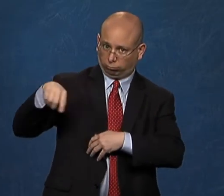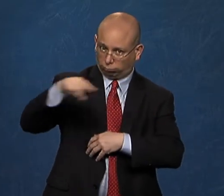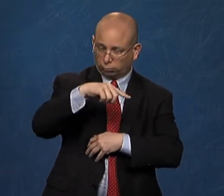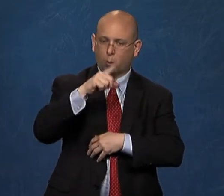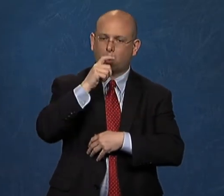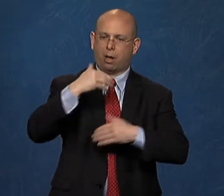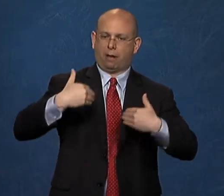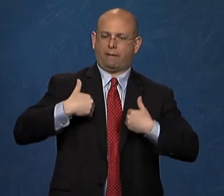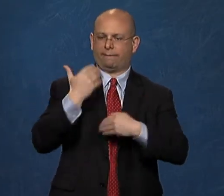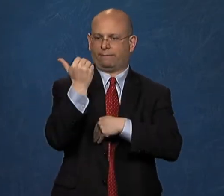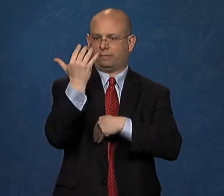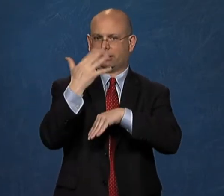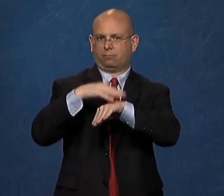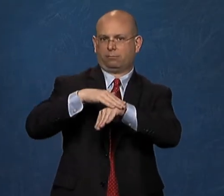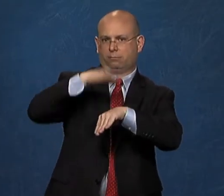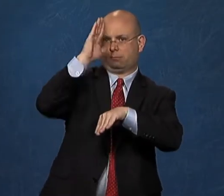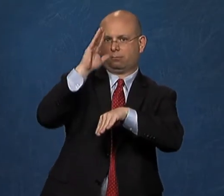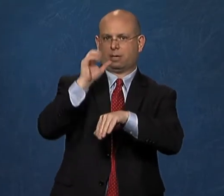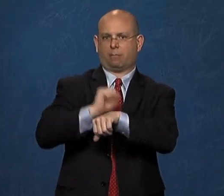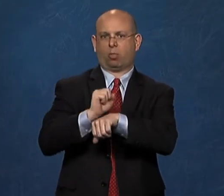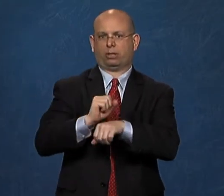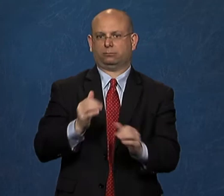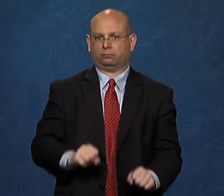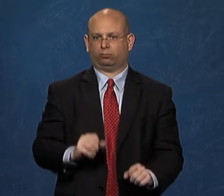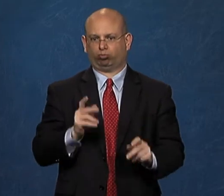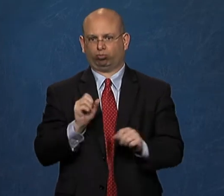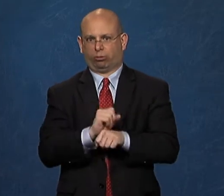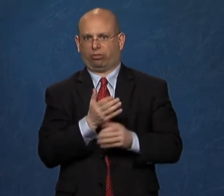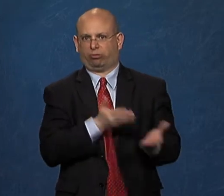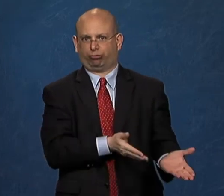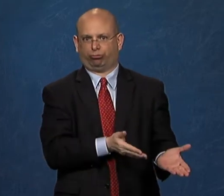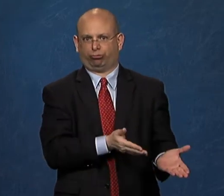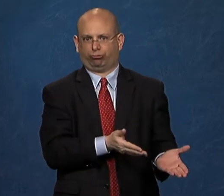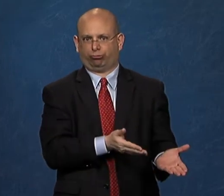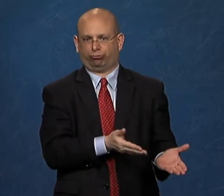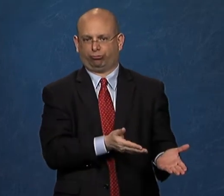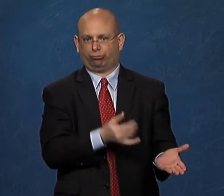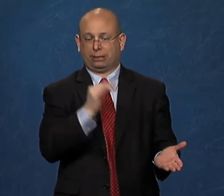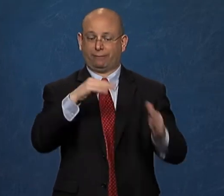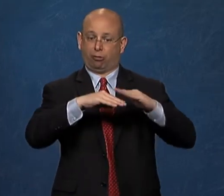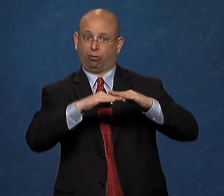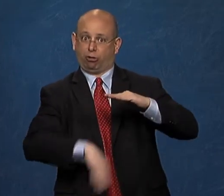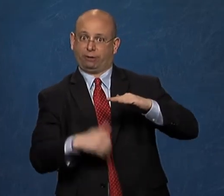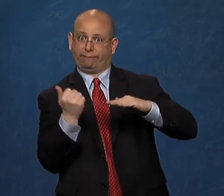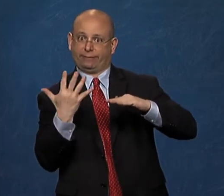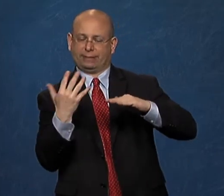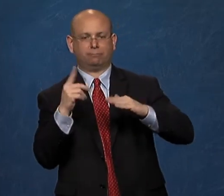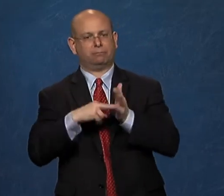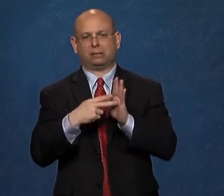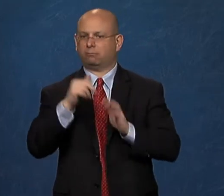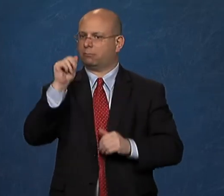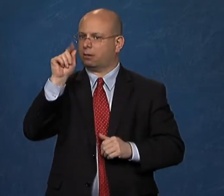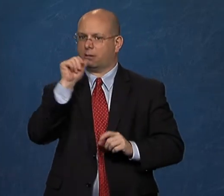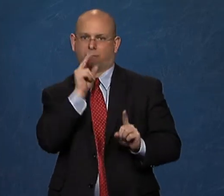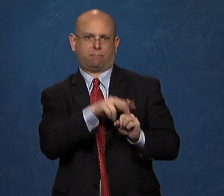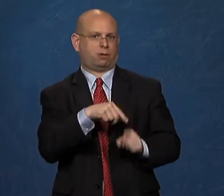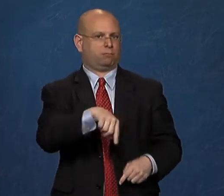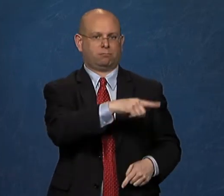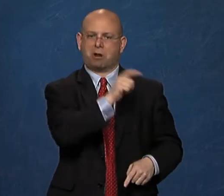Employers are required to comply with ADA if they have 15 or more employees who are working for that agency. If there's